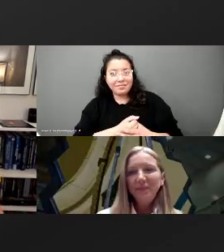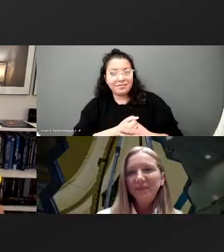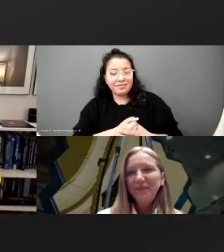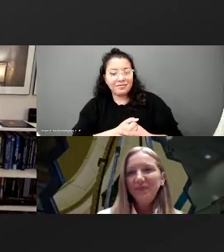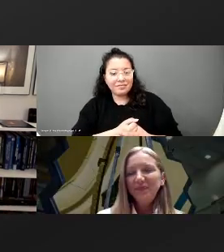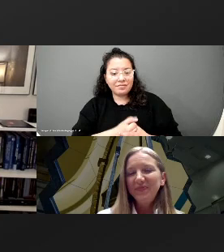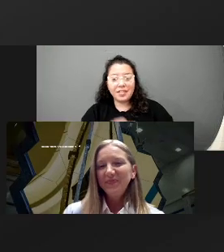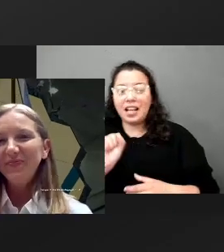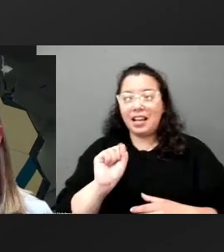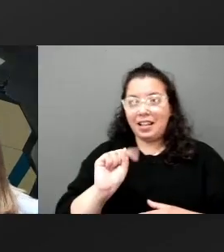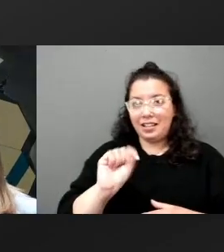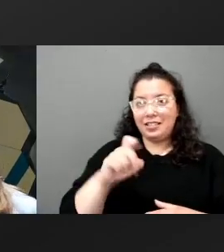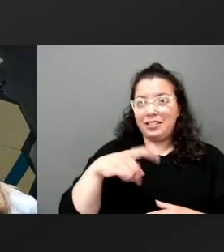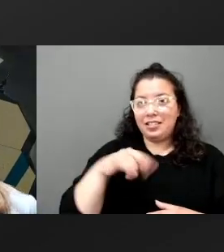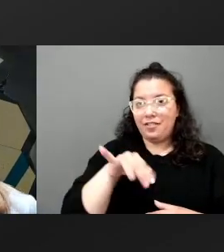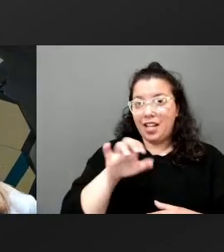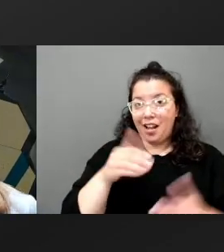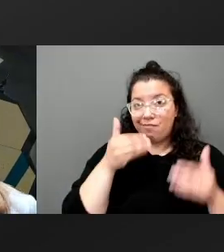Stefanie, go right ahead.